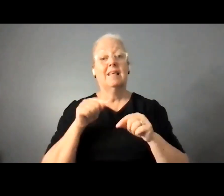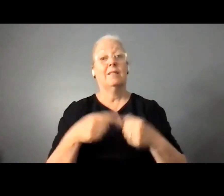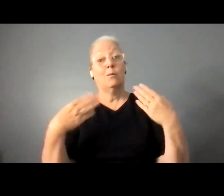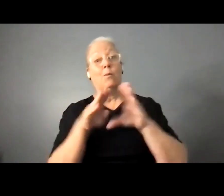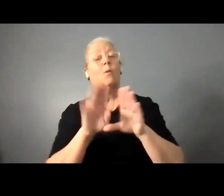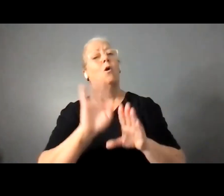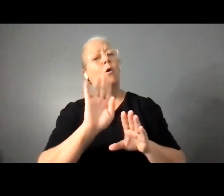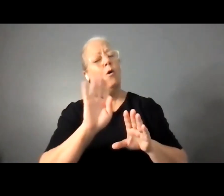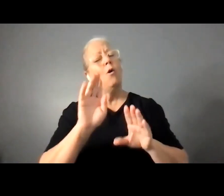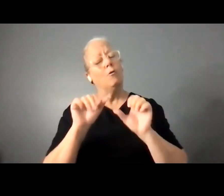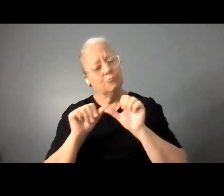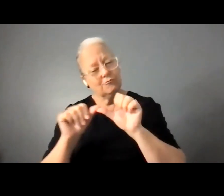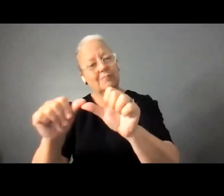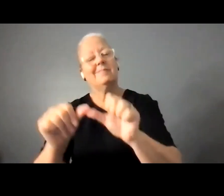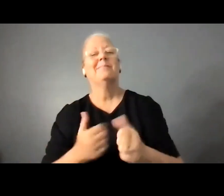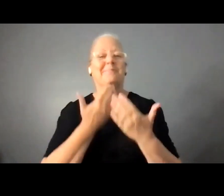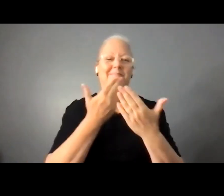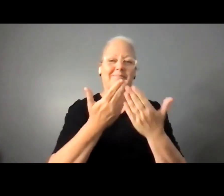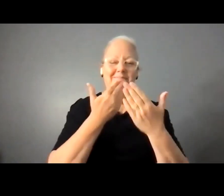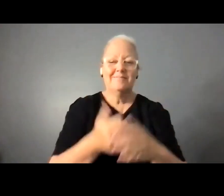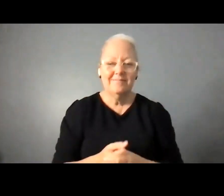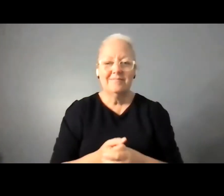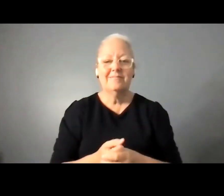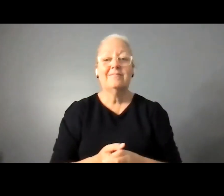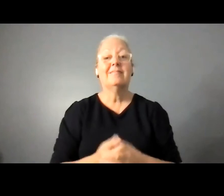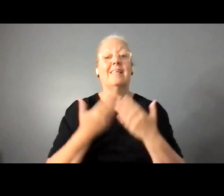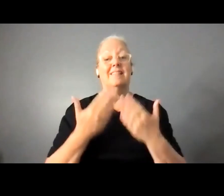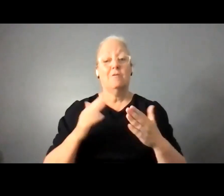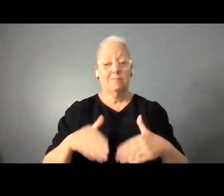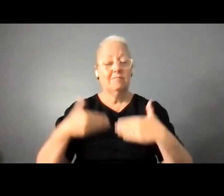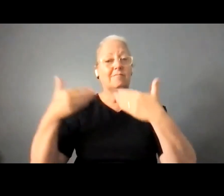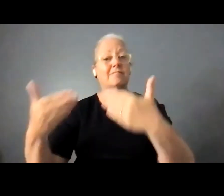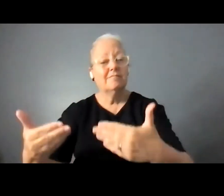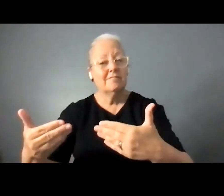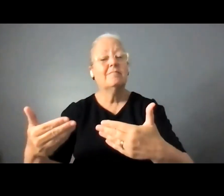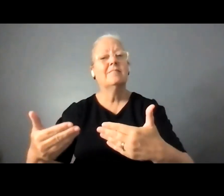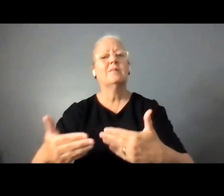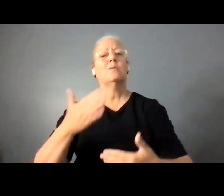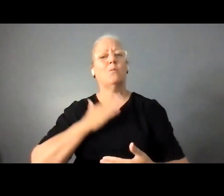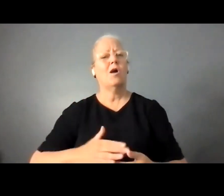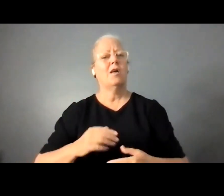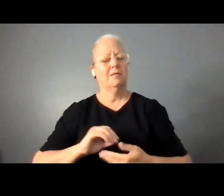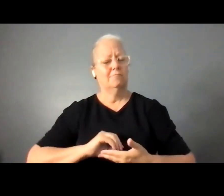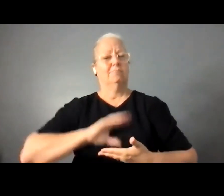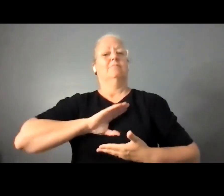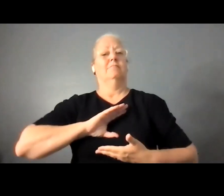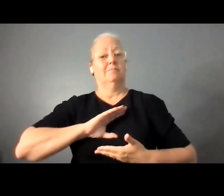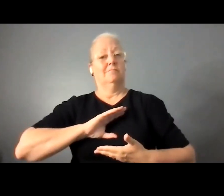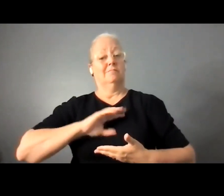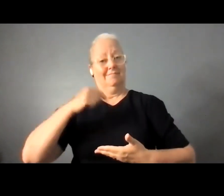going. Thank you very much. Let's move forward with this empowerment, because the strength of young people